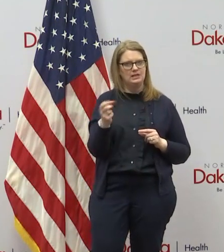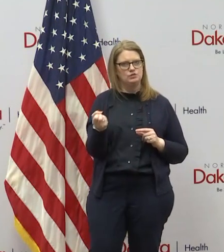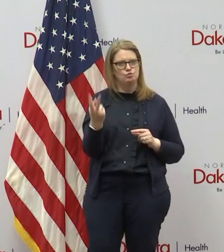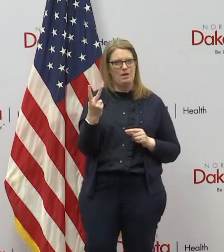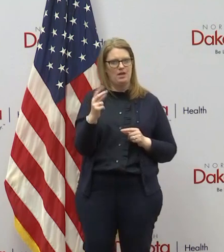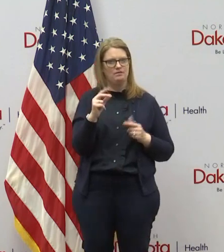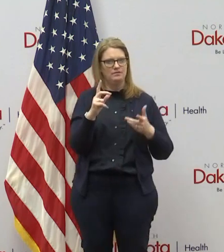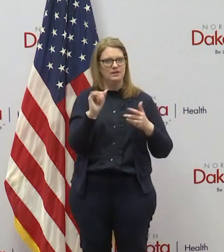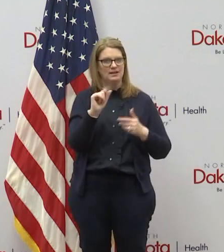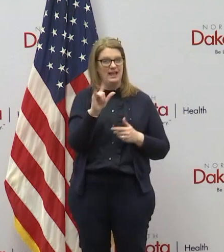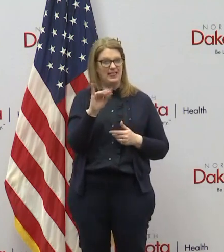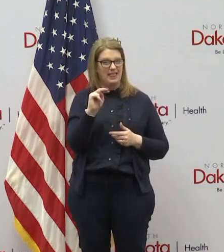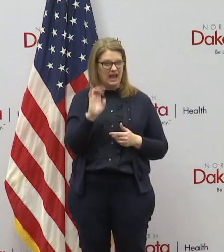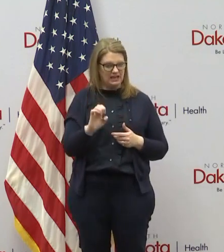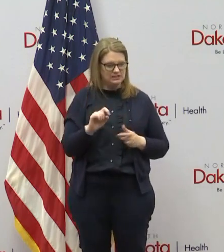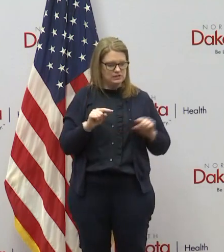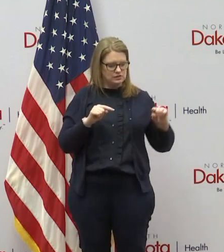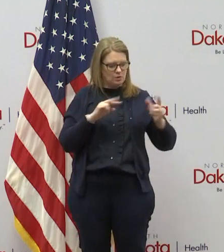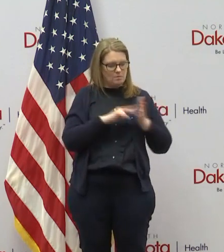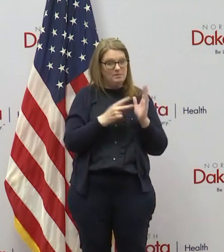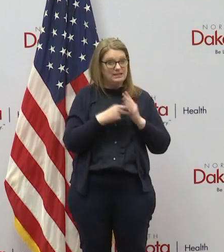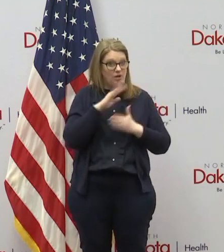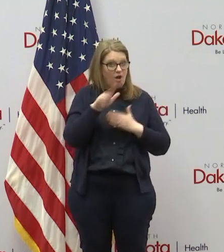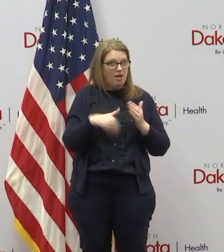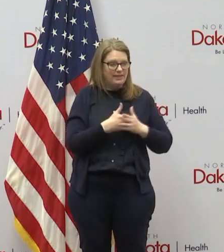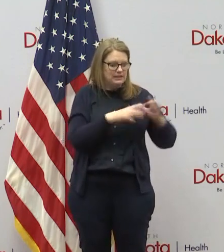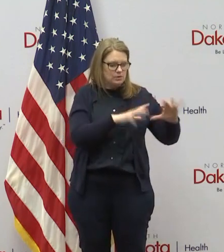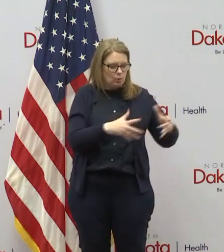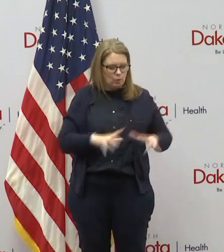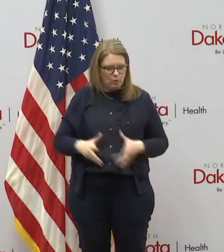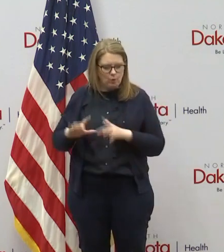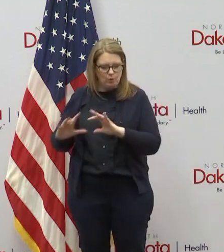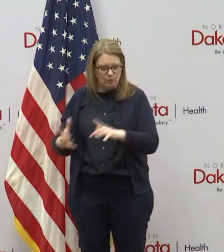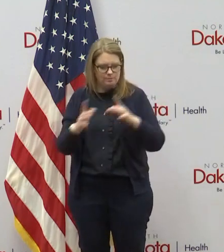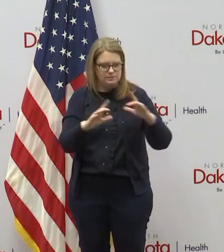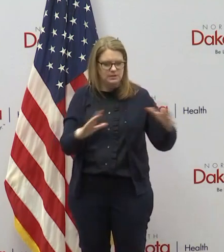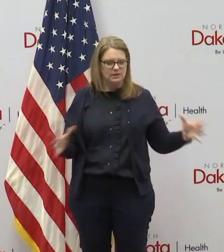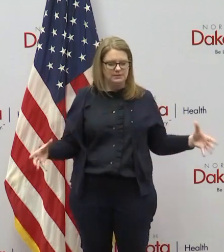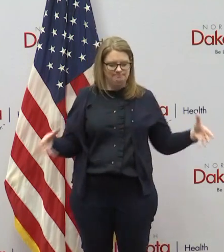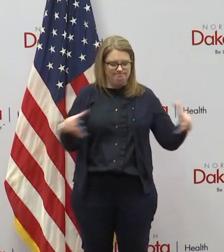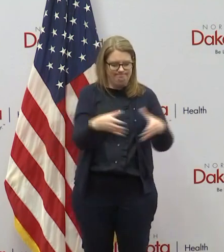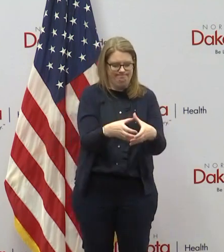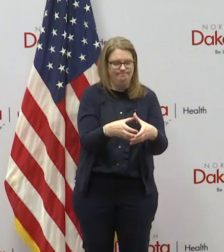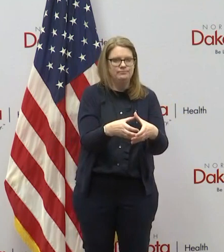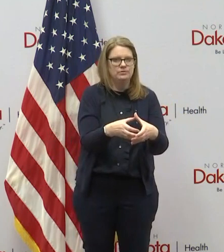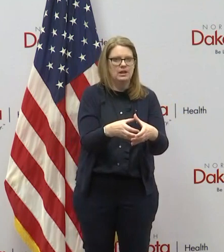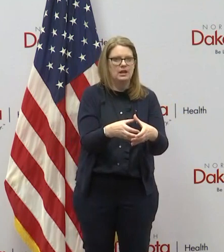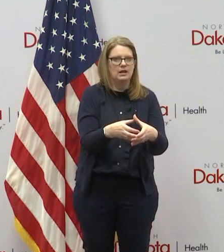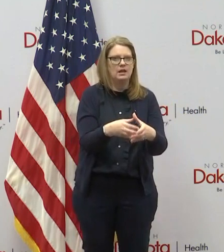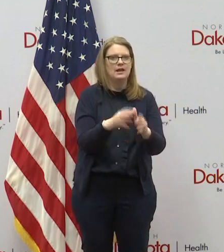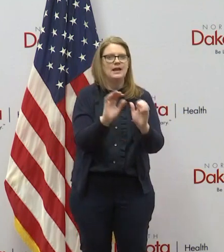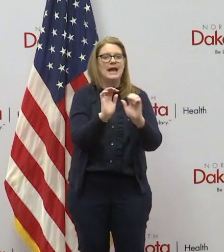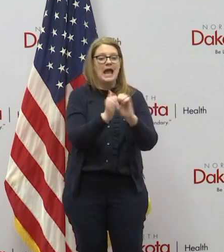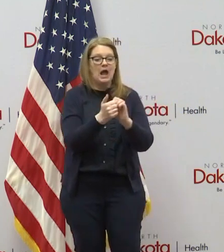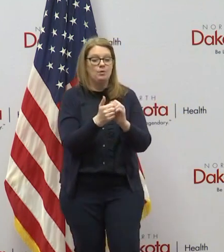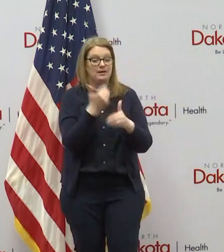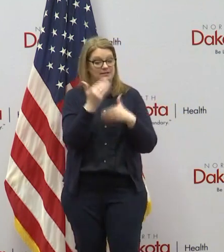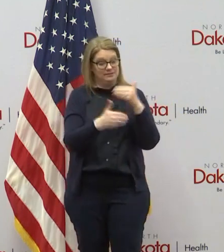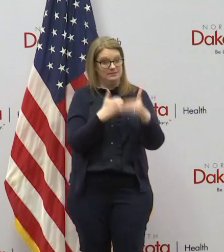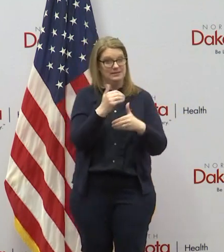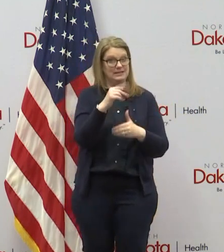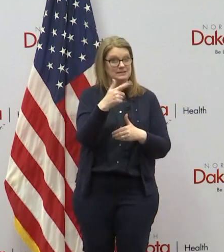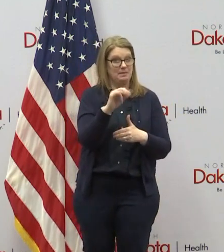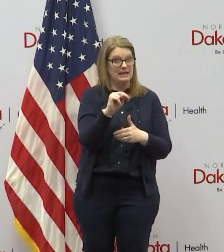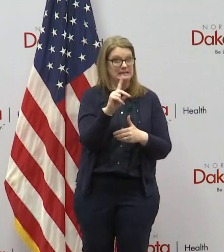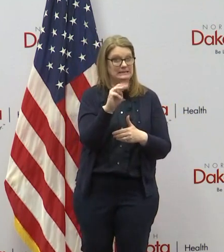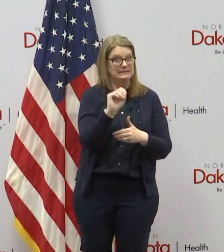from all of those groups that I just talked about. And what we're doing is planning on how not only are we going to get through this pandemic together,